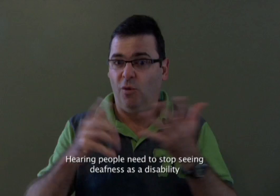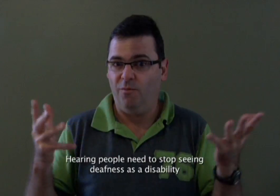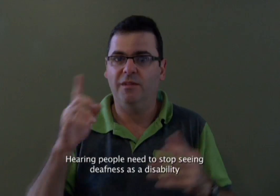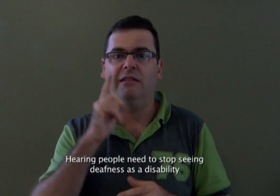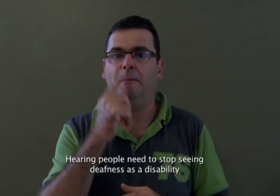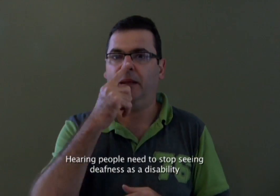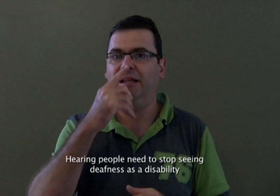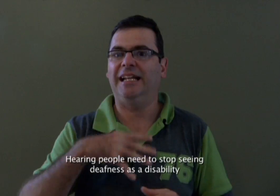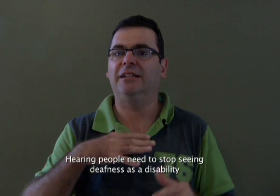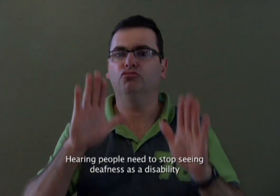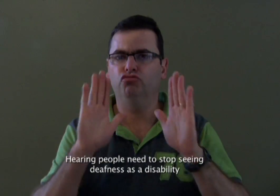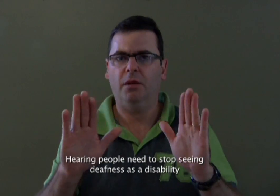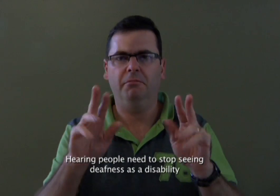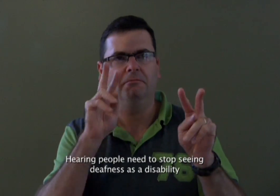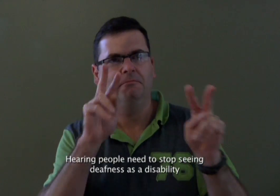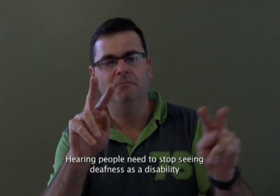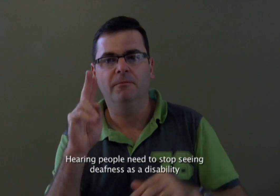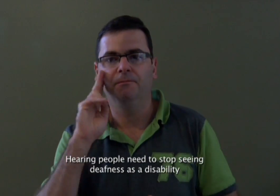Hearing people need to stop seeing deafness as a